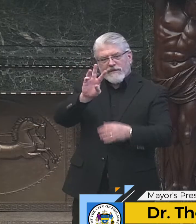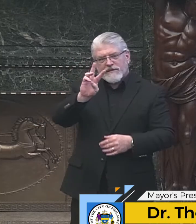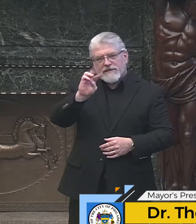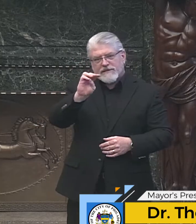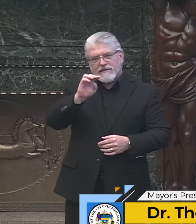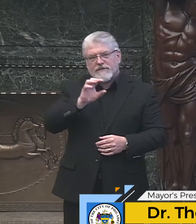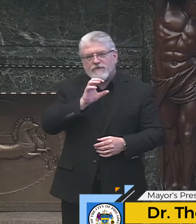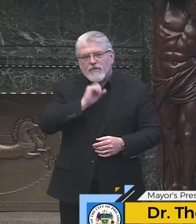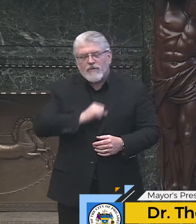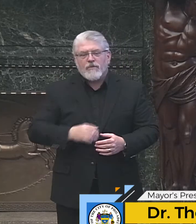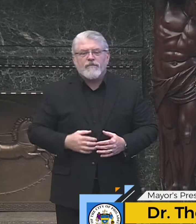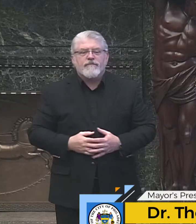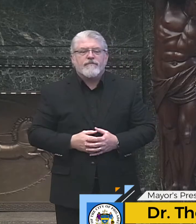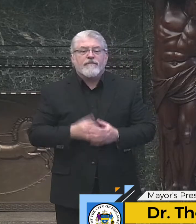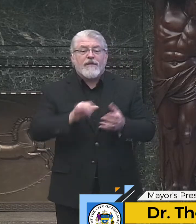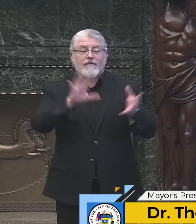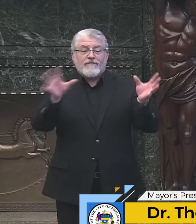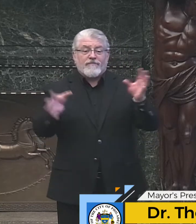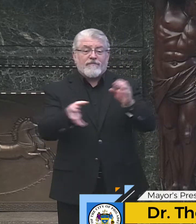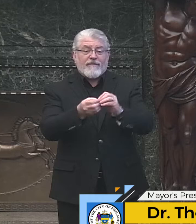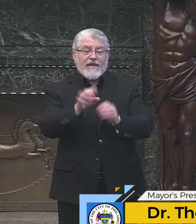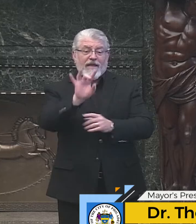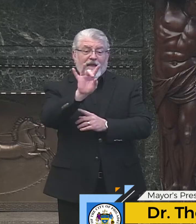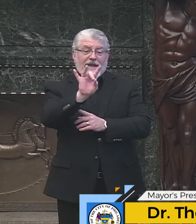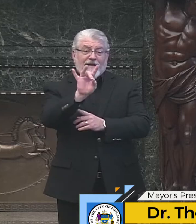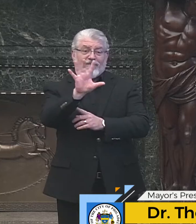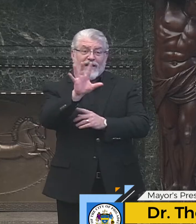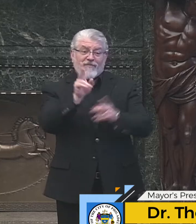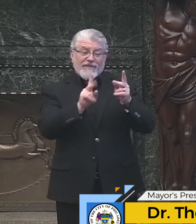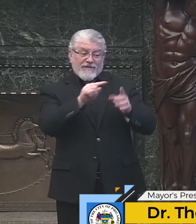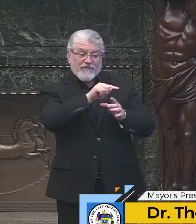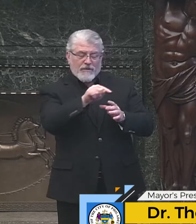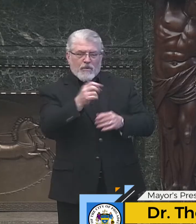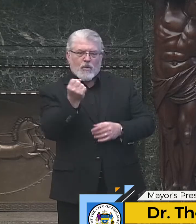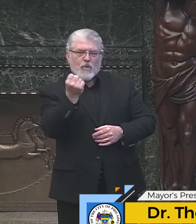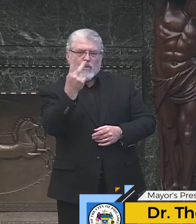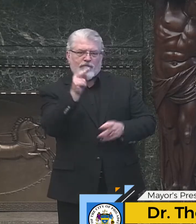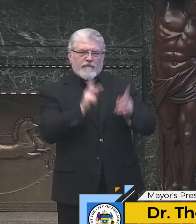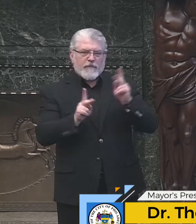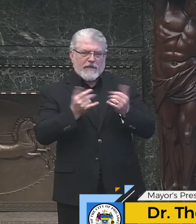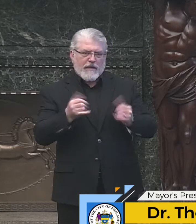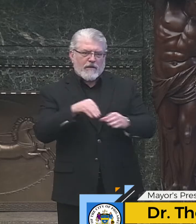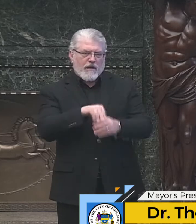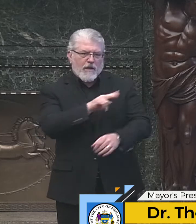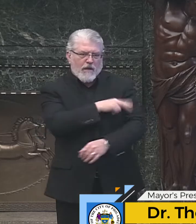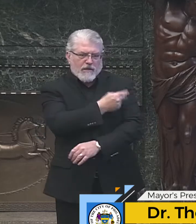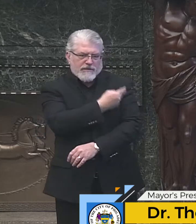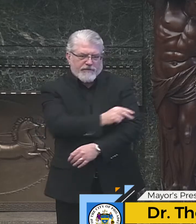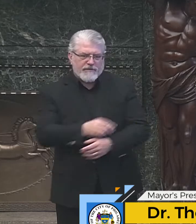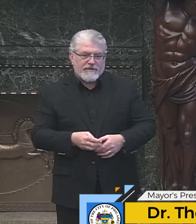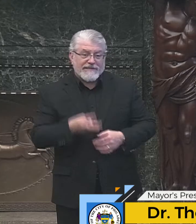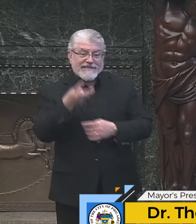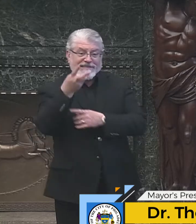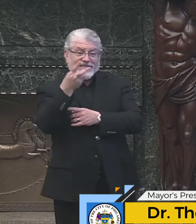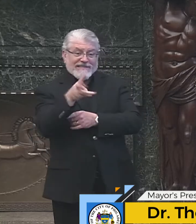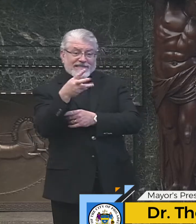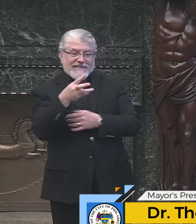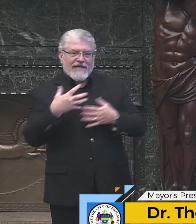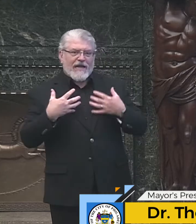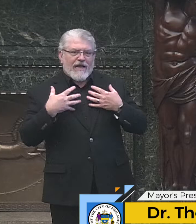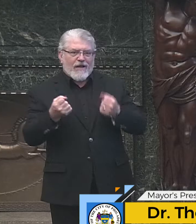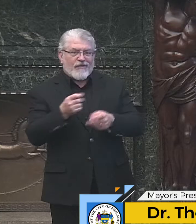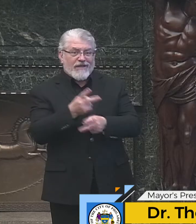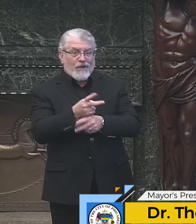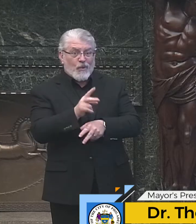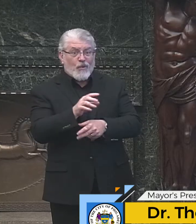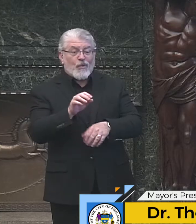have been hospitalized. 12 of the 85 were hospitalized. And of the 85, 16 are known to be healthcare workers. I